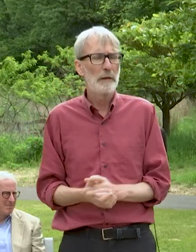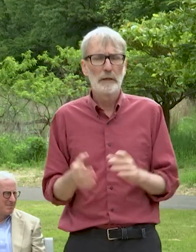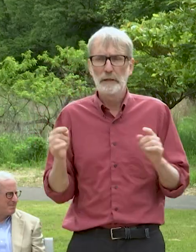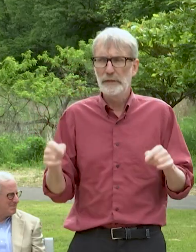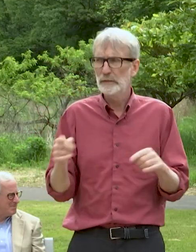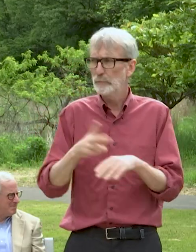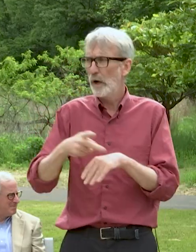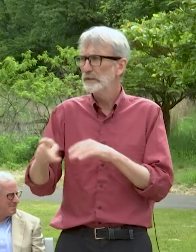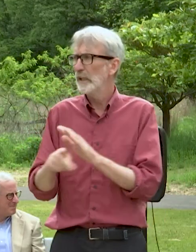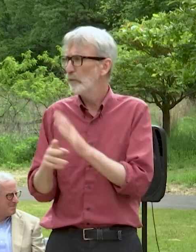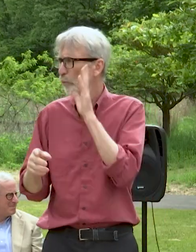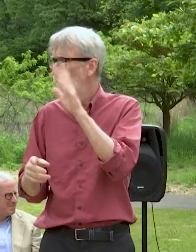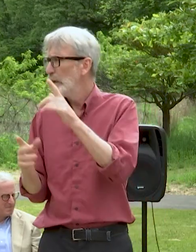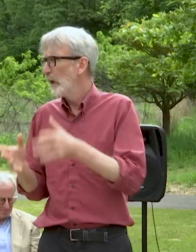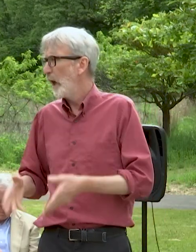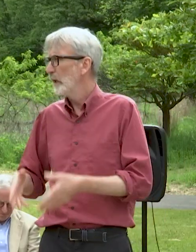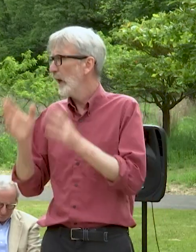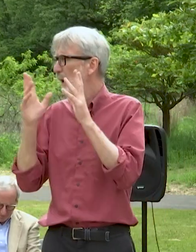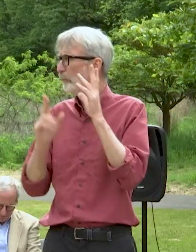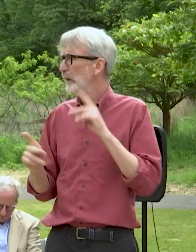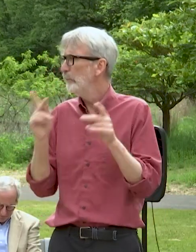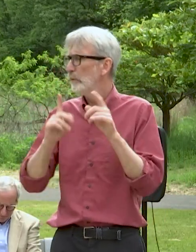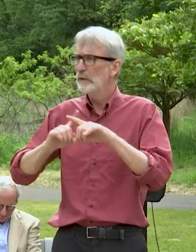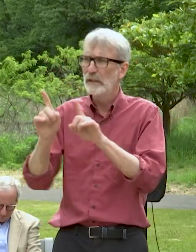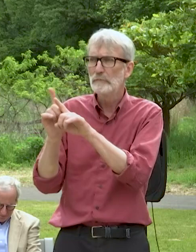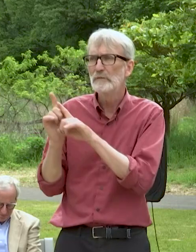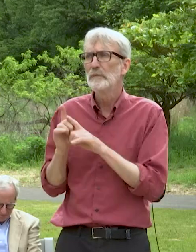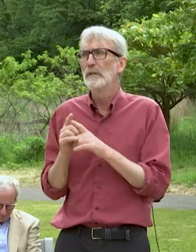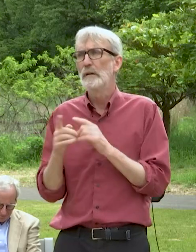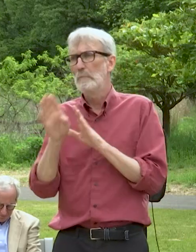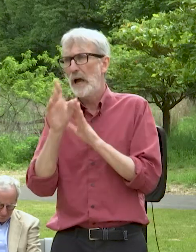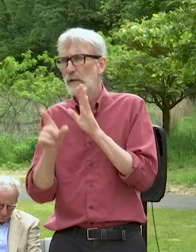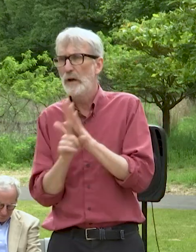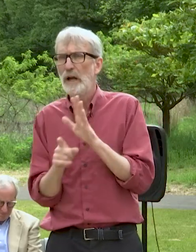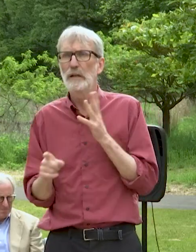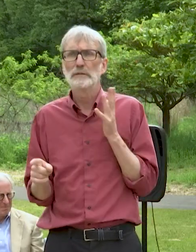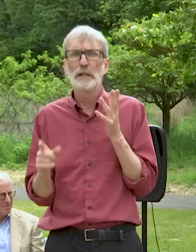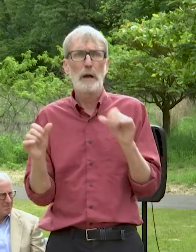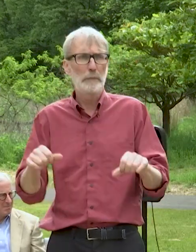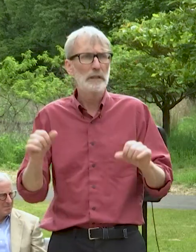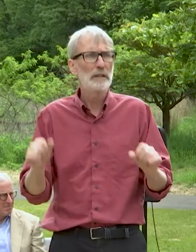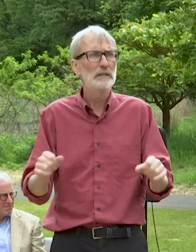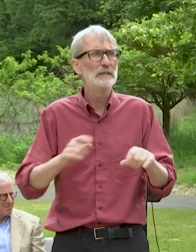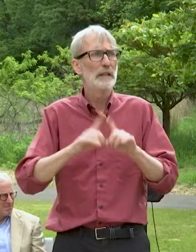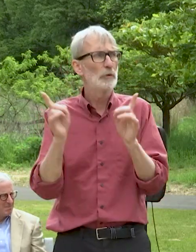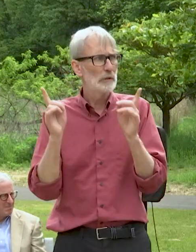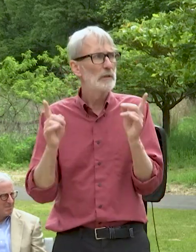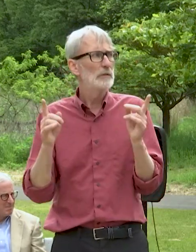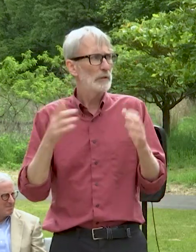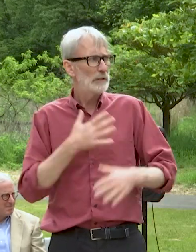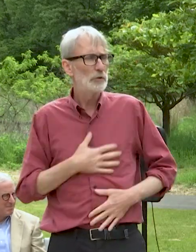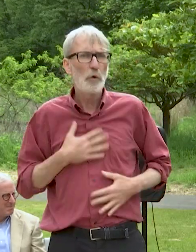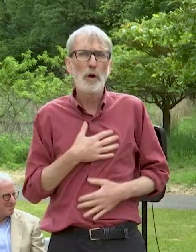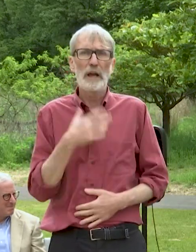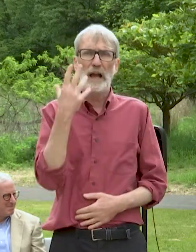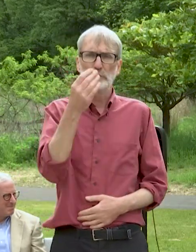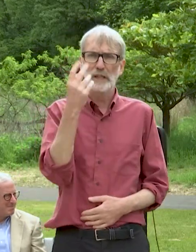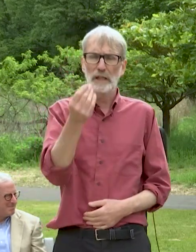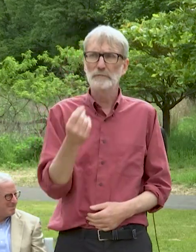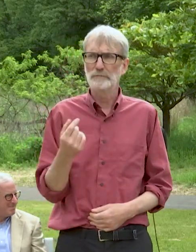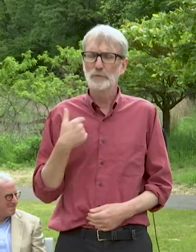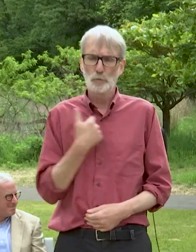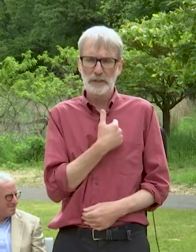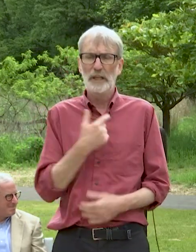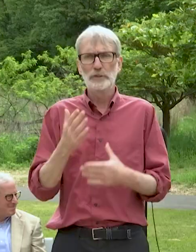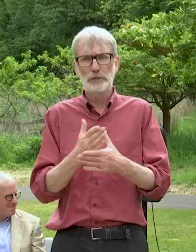more people of different backgrounds and abilities to enjoy the outdoors, and it is a commitment that we share